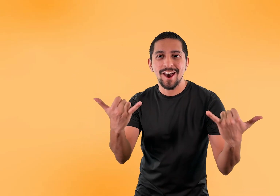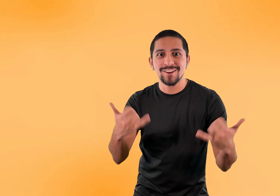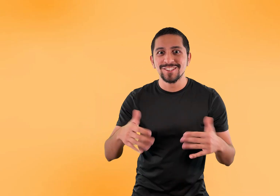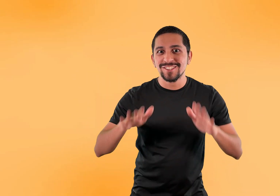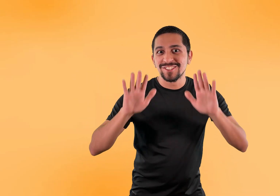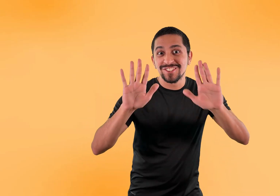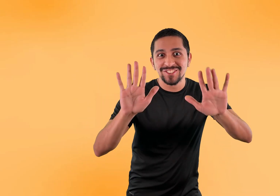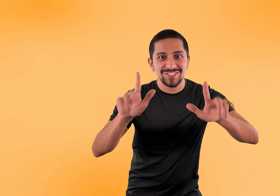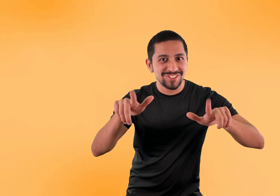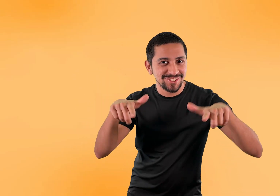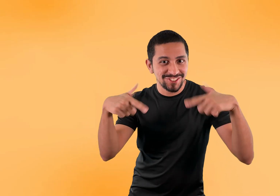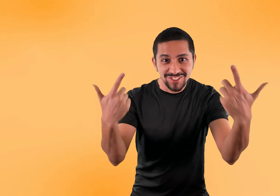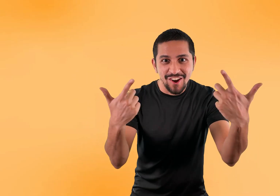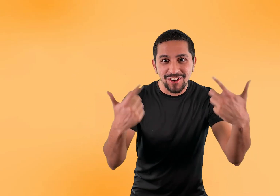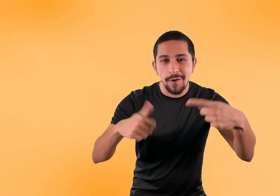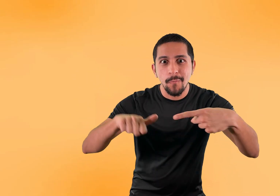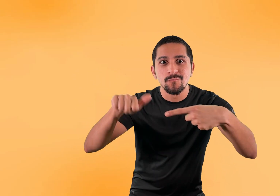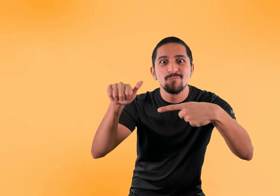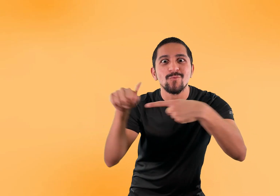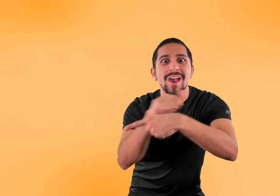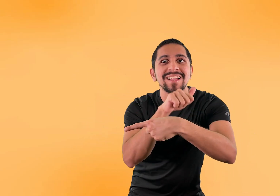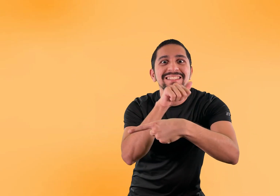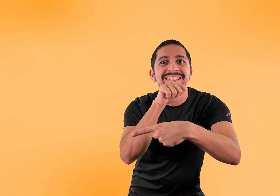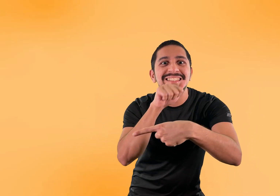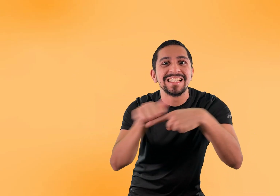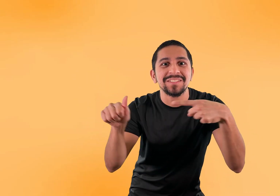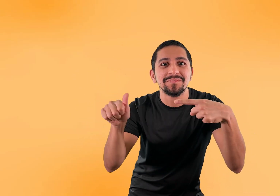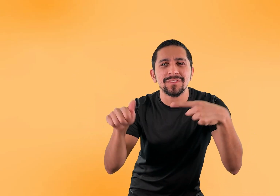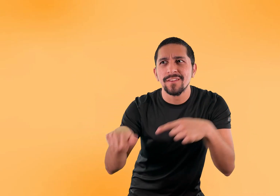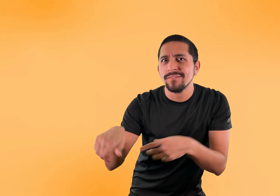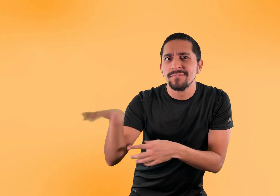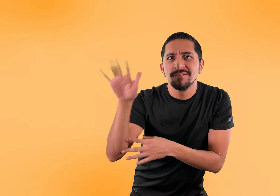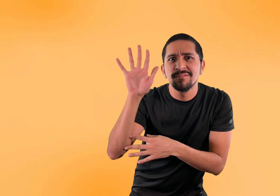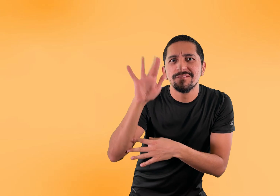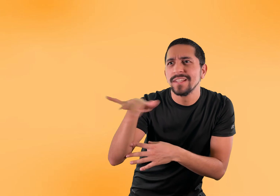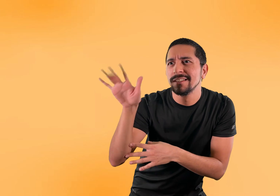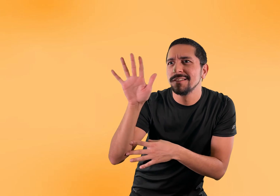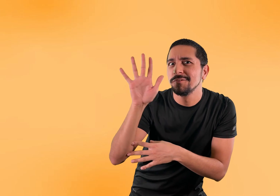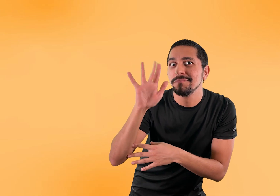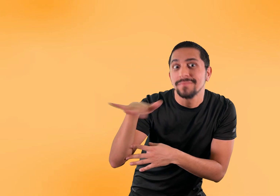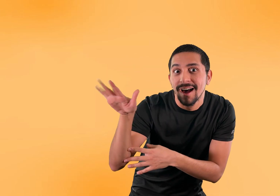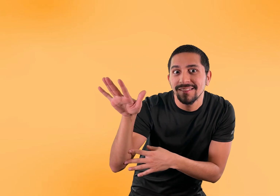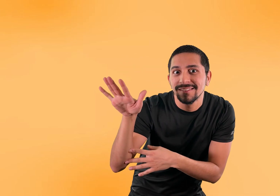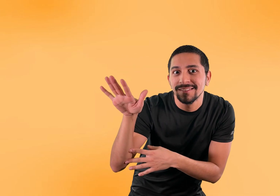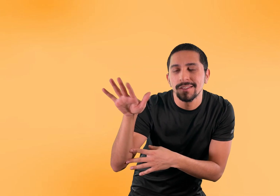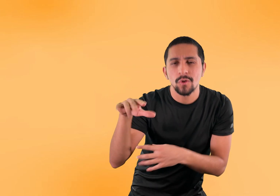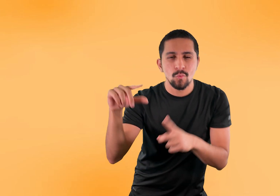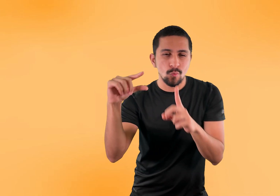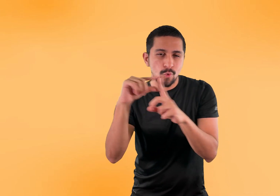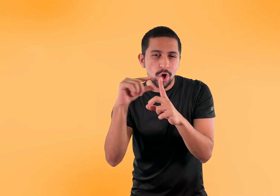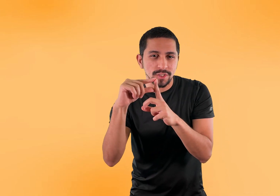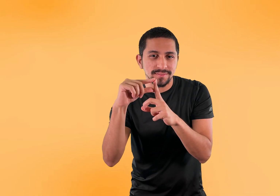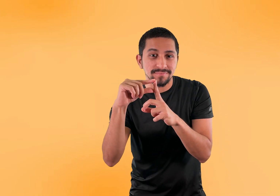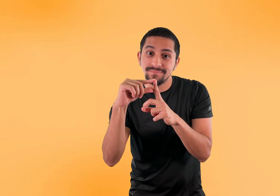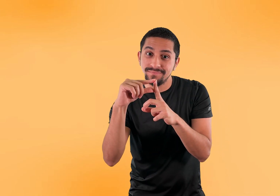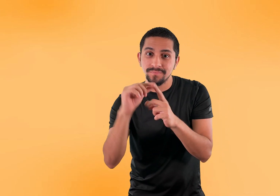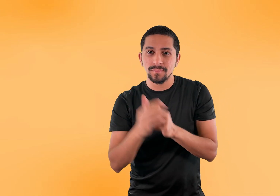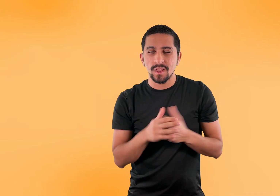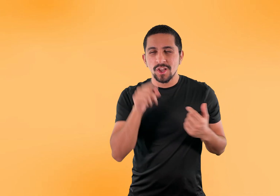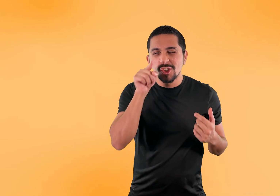Now it's your turn to practice. I will spell a word,